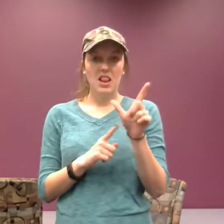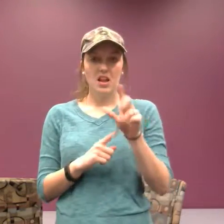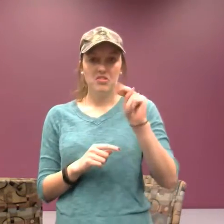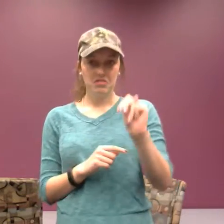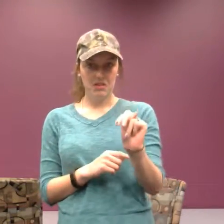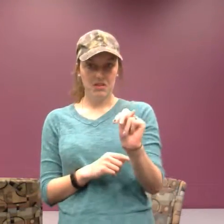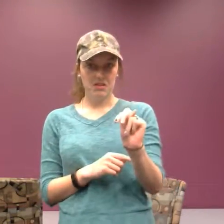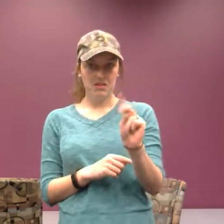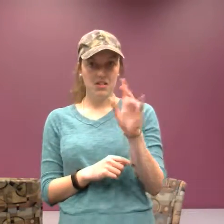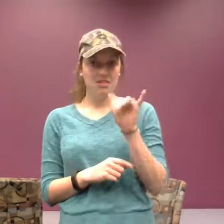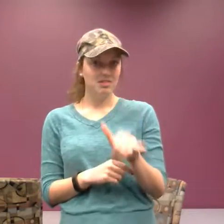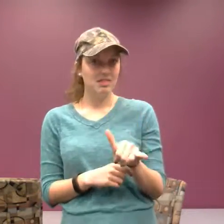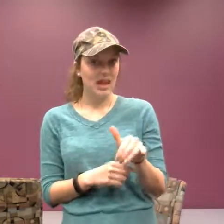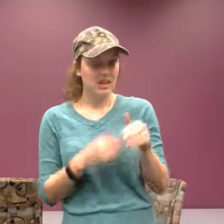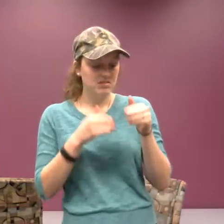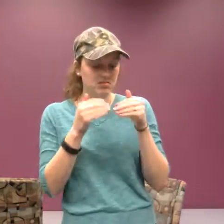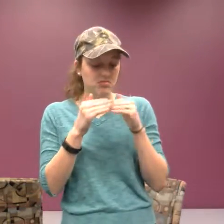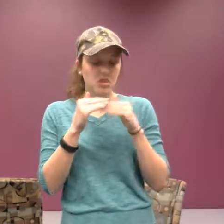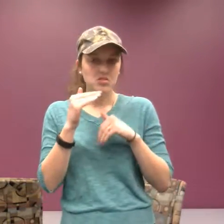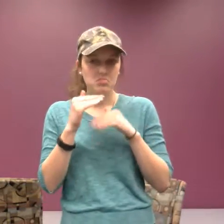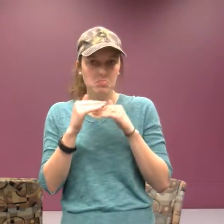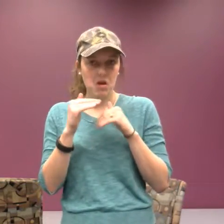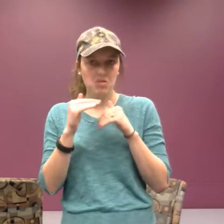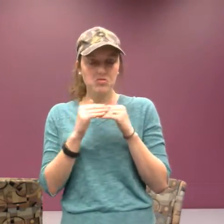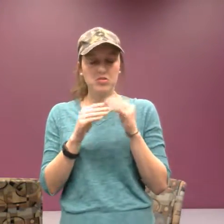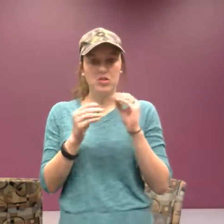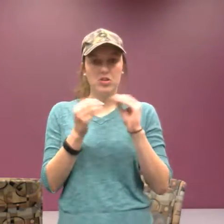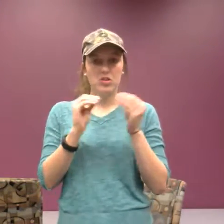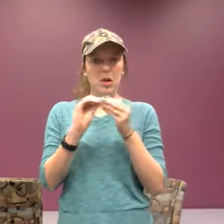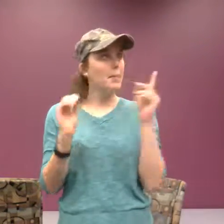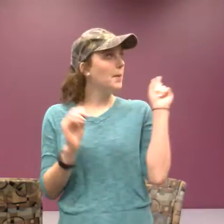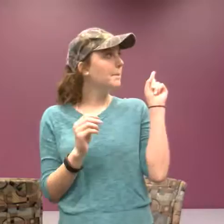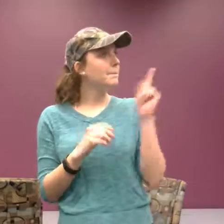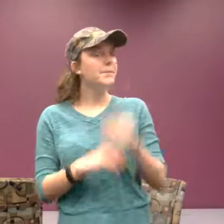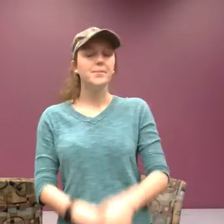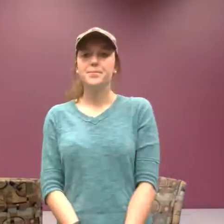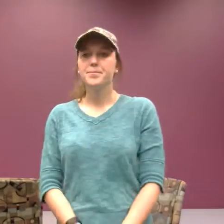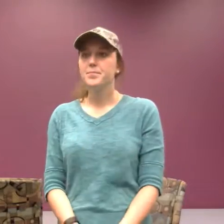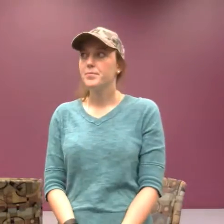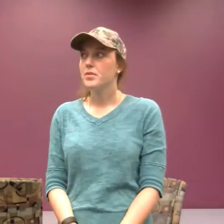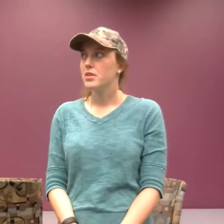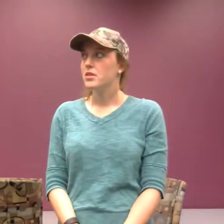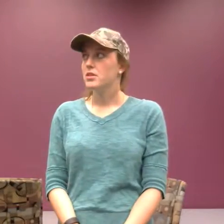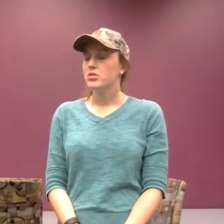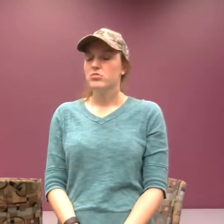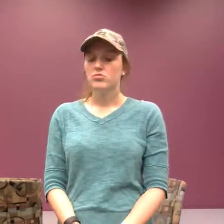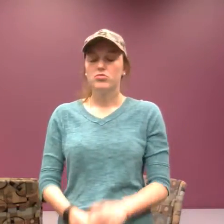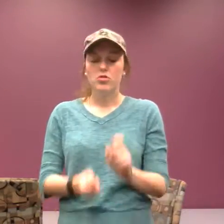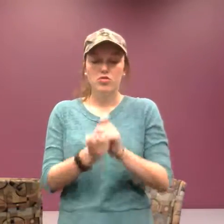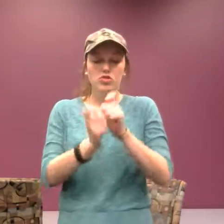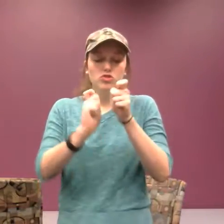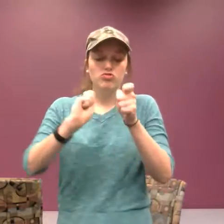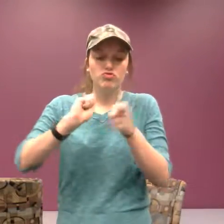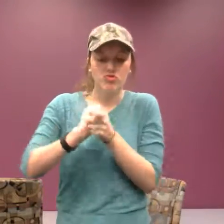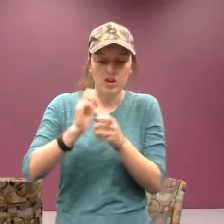Okay, so in place of this smaller number here, we've translated that to